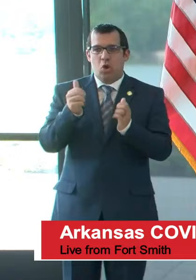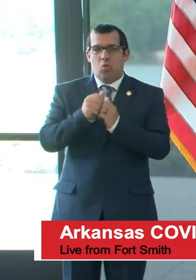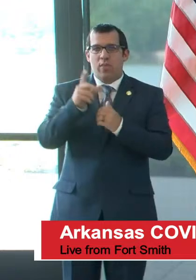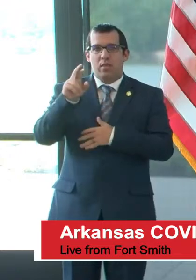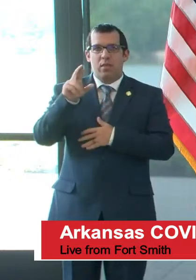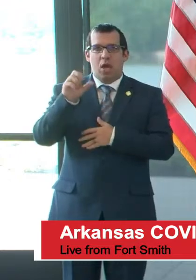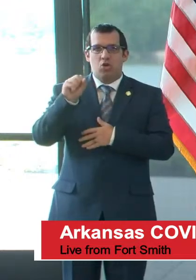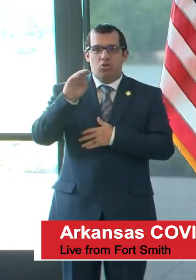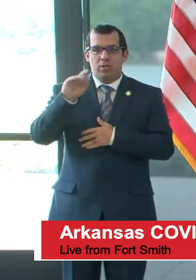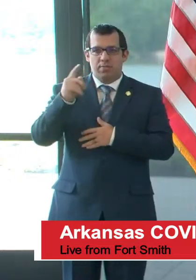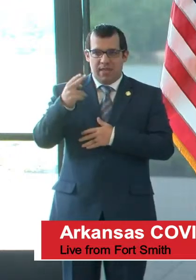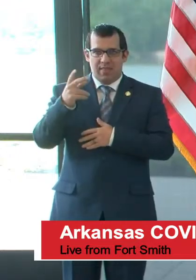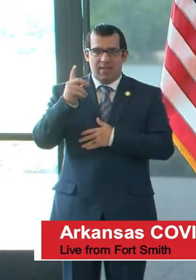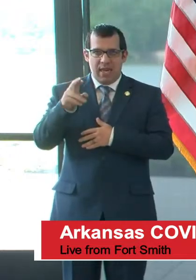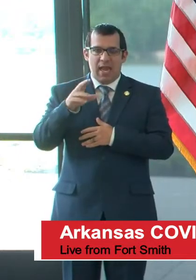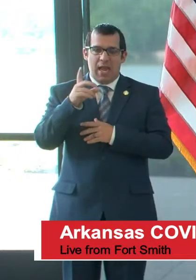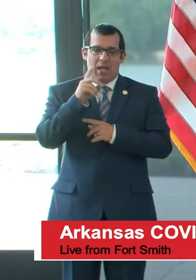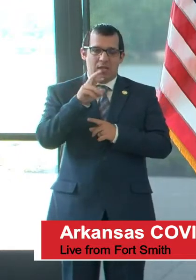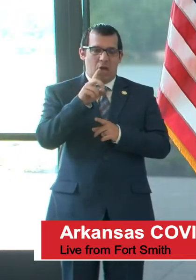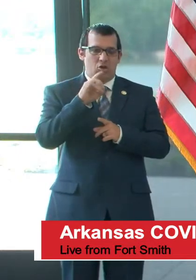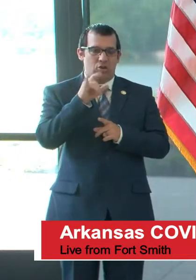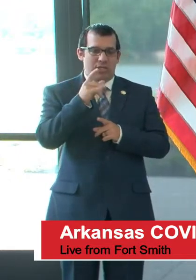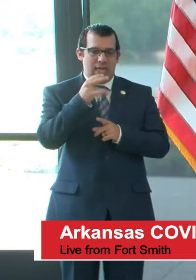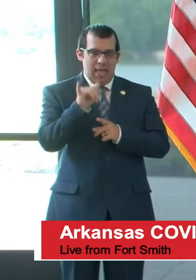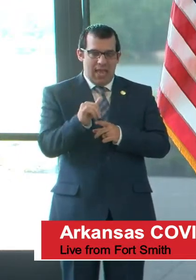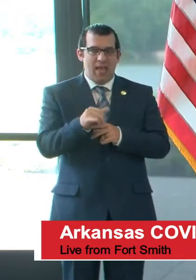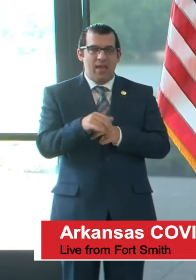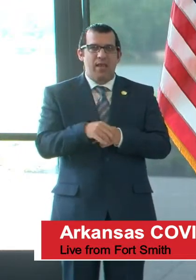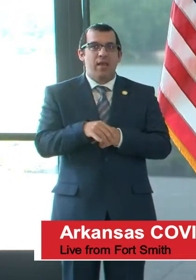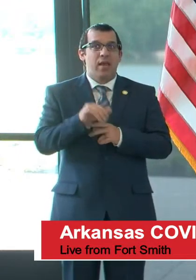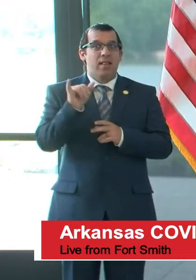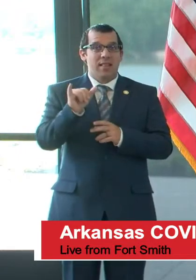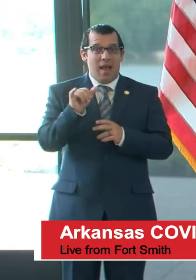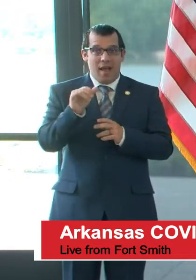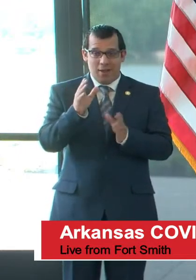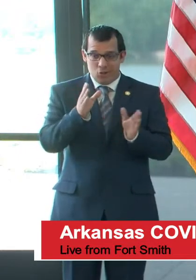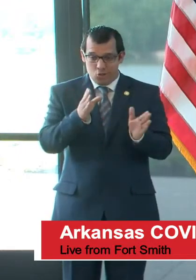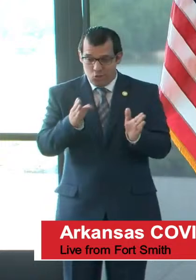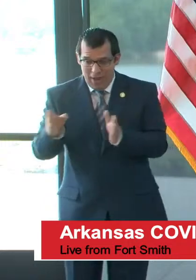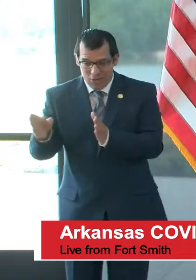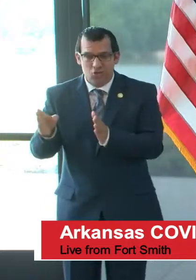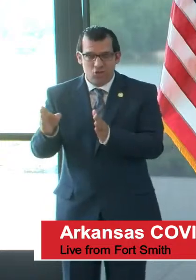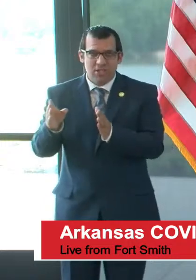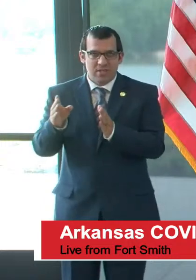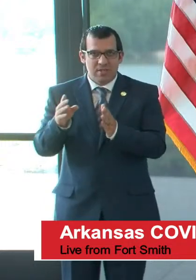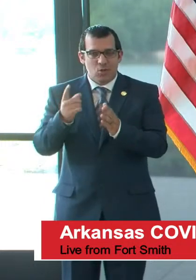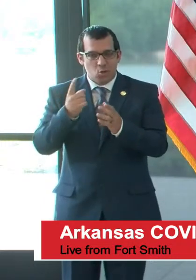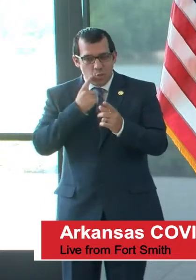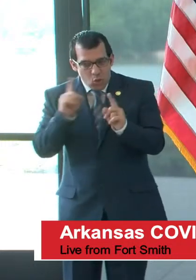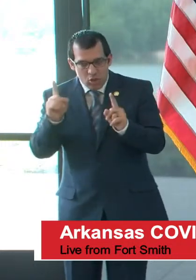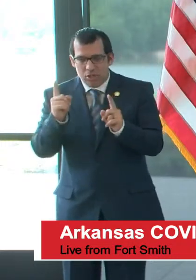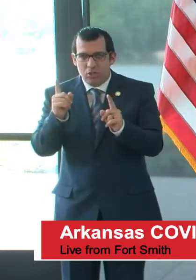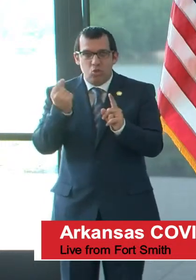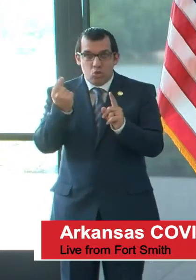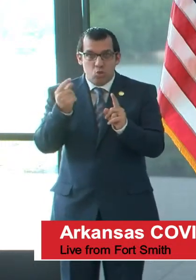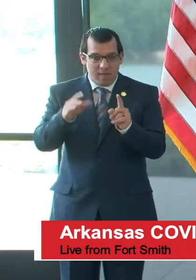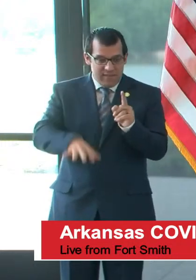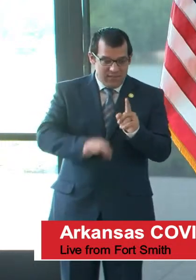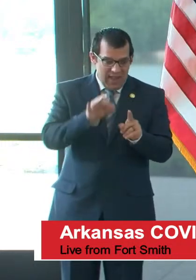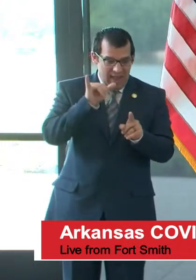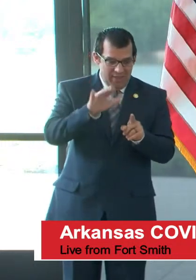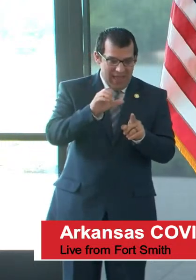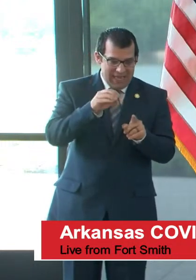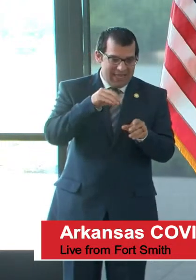Dr. Smith today and Dr. Dillahay that, you know, the strategy works. Whenever you find these cases, whether it's a